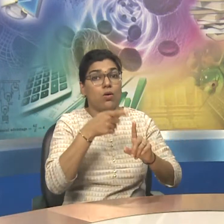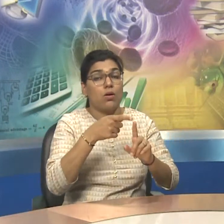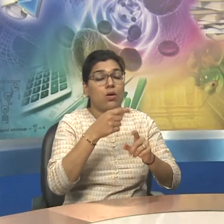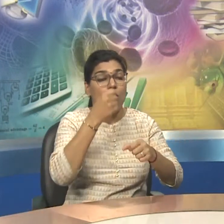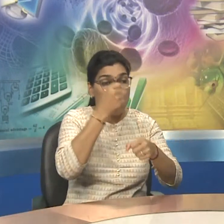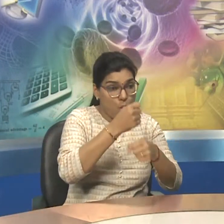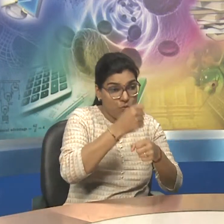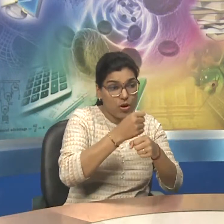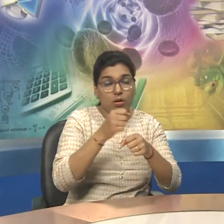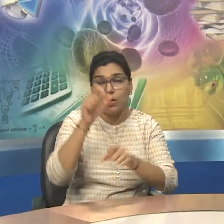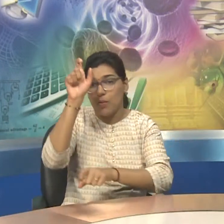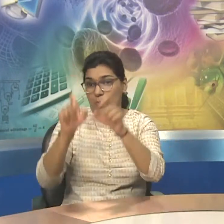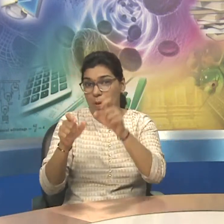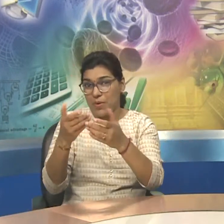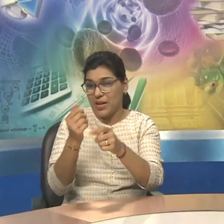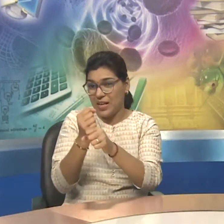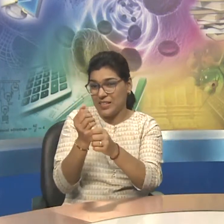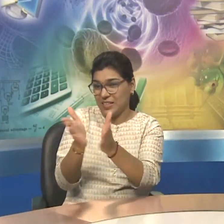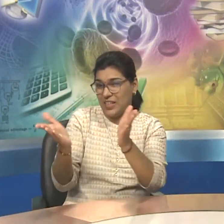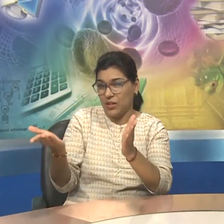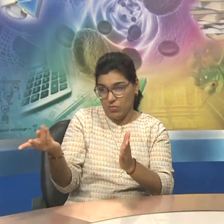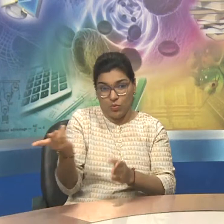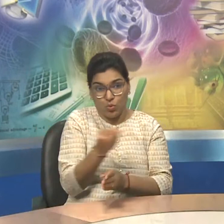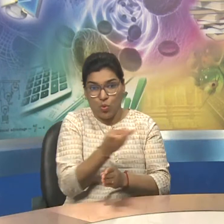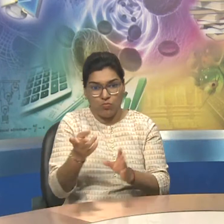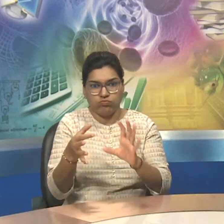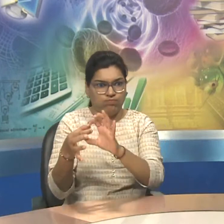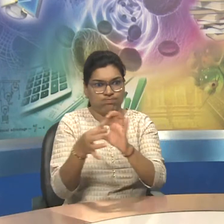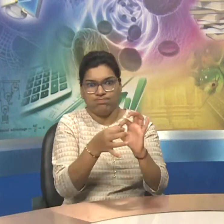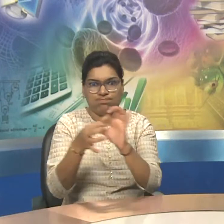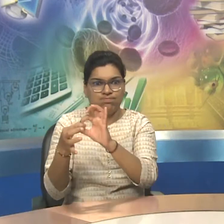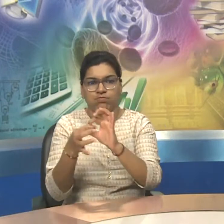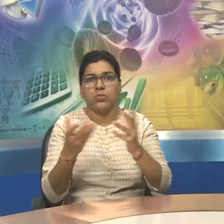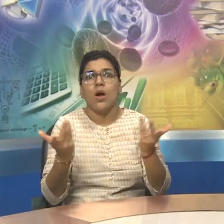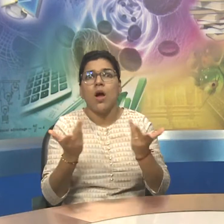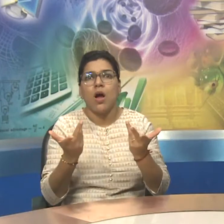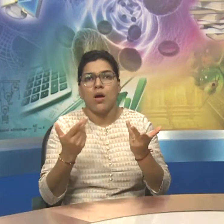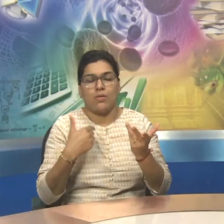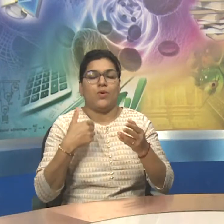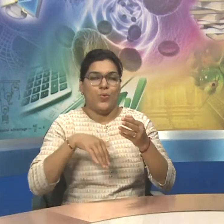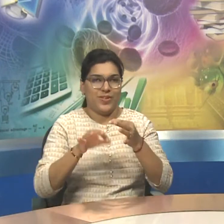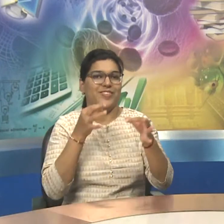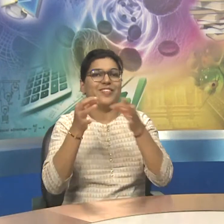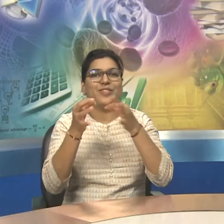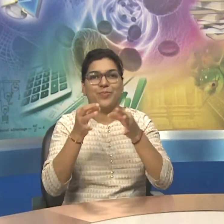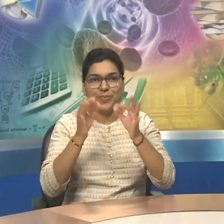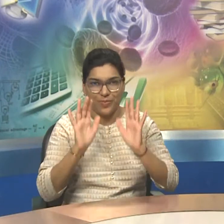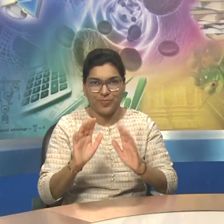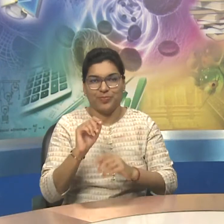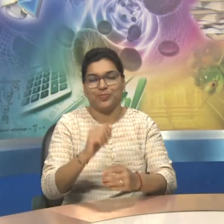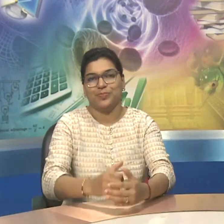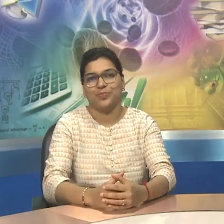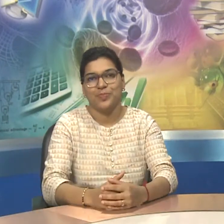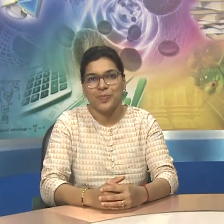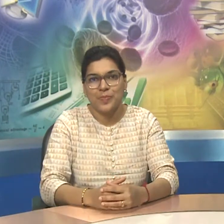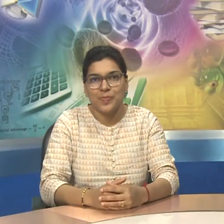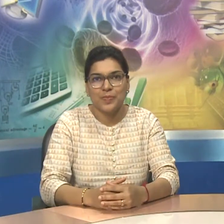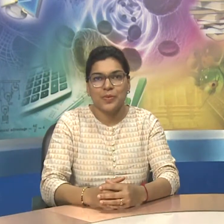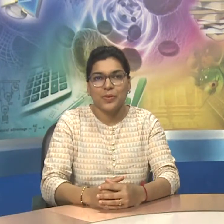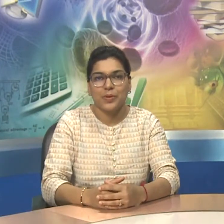What are the main difference and the core difference between the political science and politics? And the third